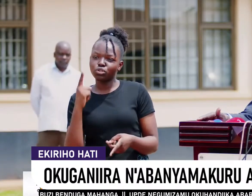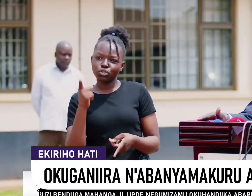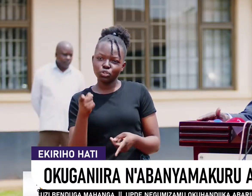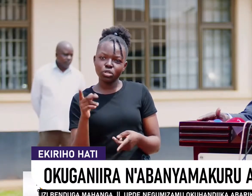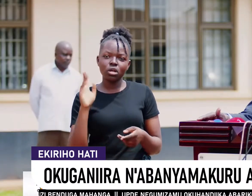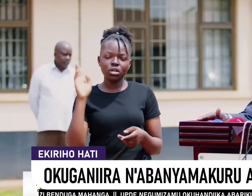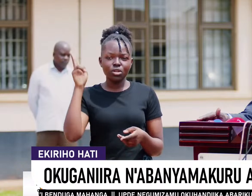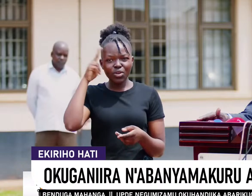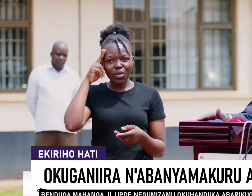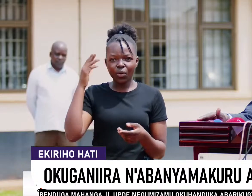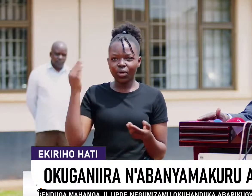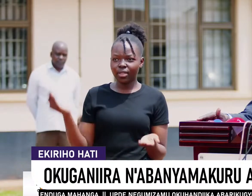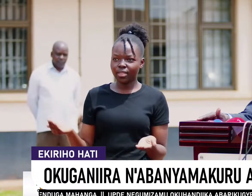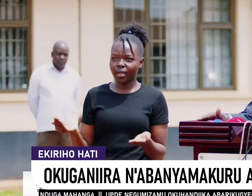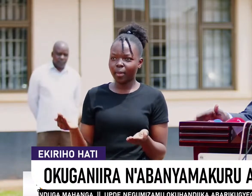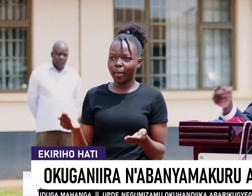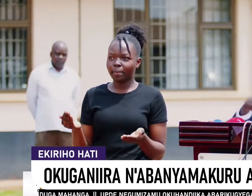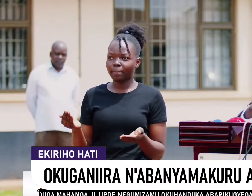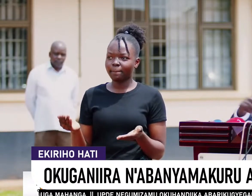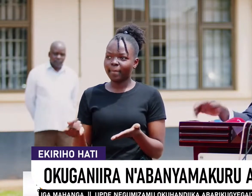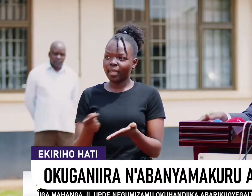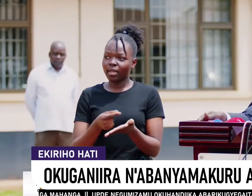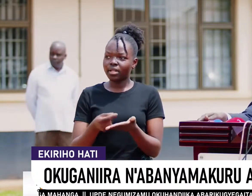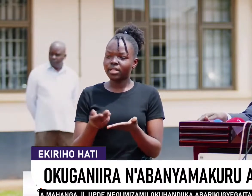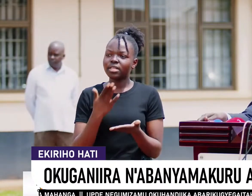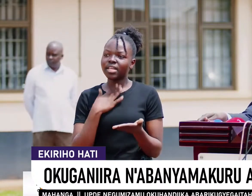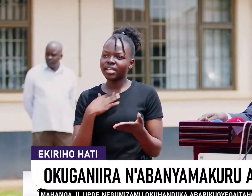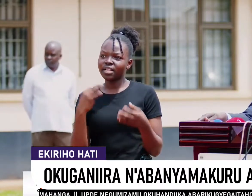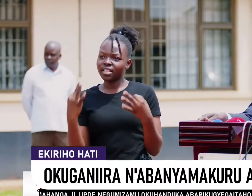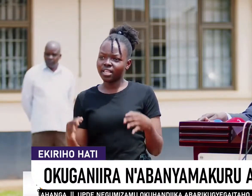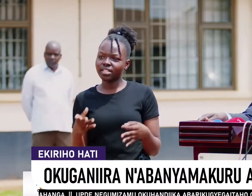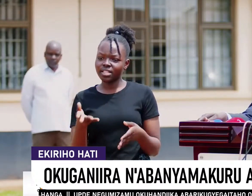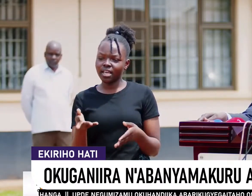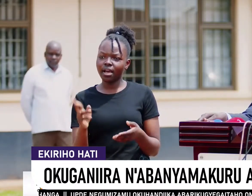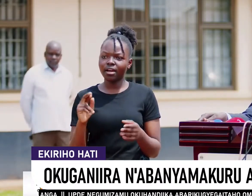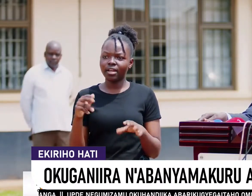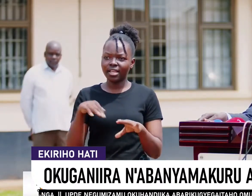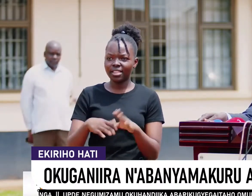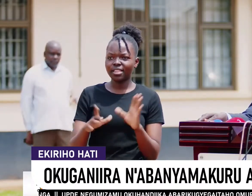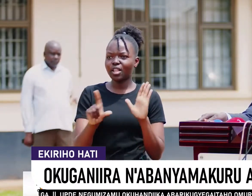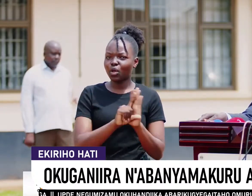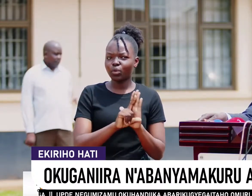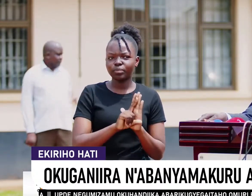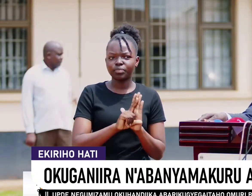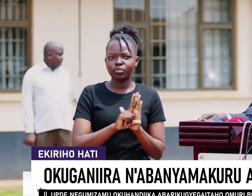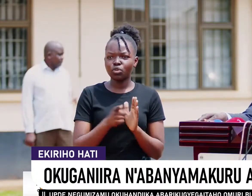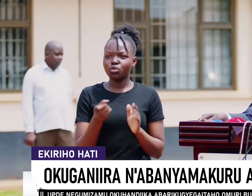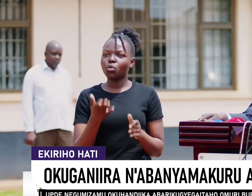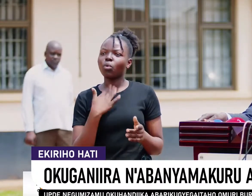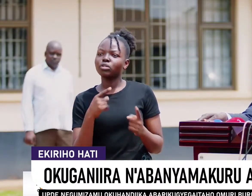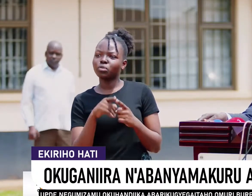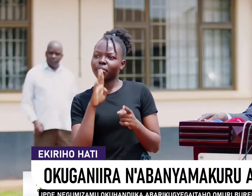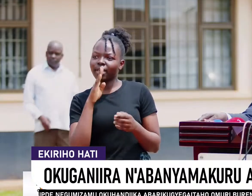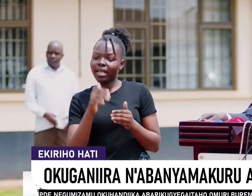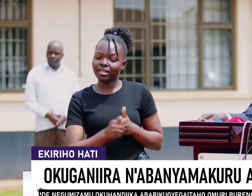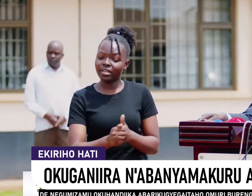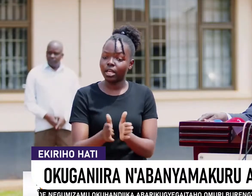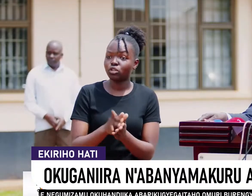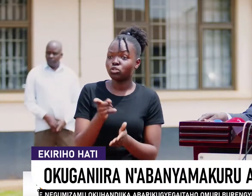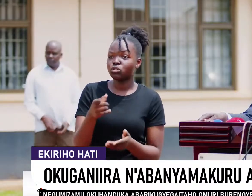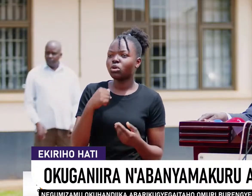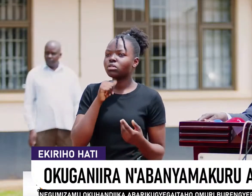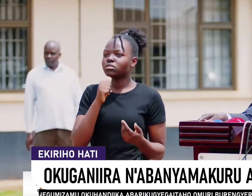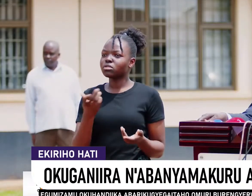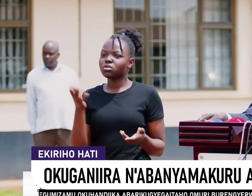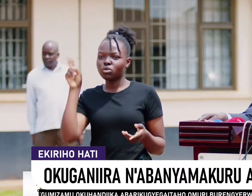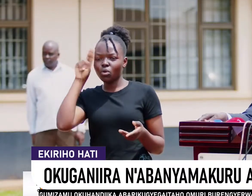you should know the requirements. They are spelled out in the law. You want to be a leader and then you don't know what the law prescribes